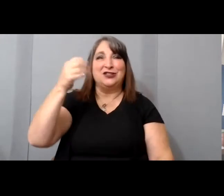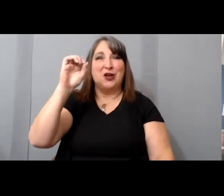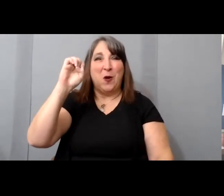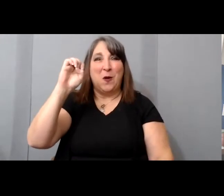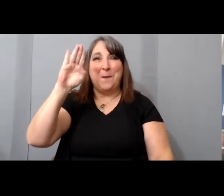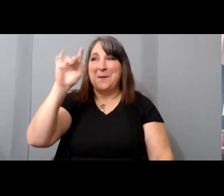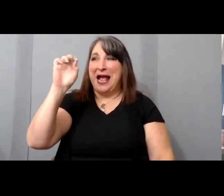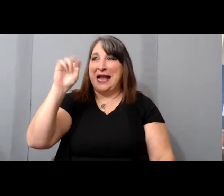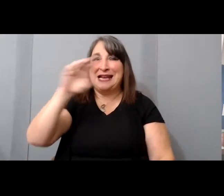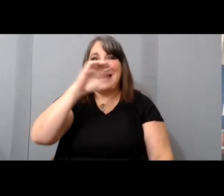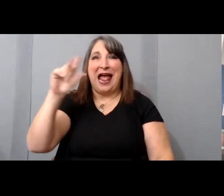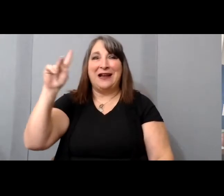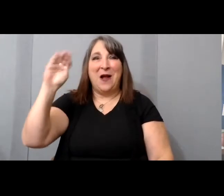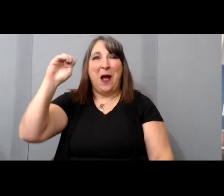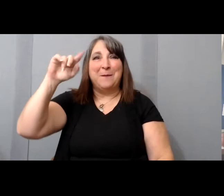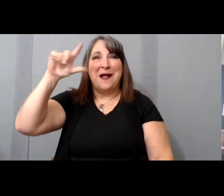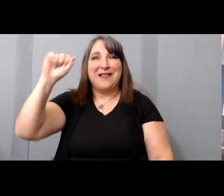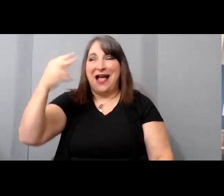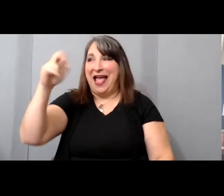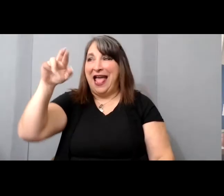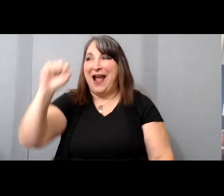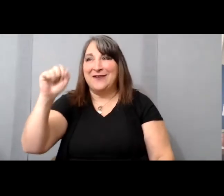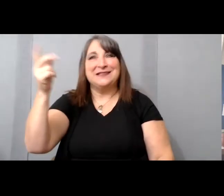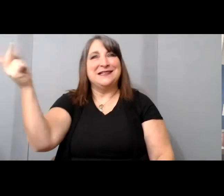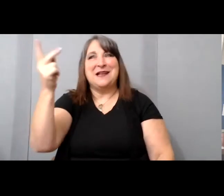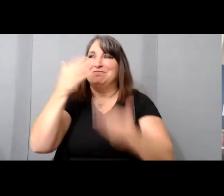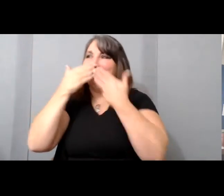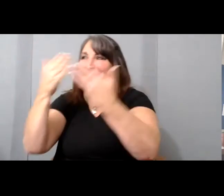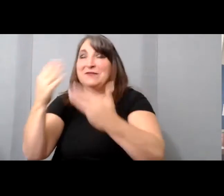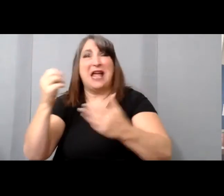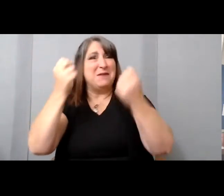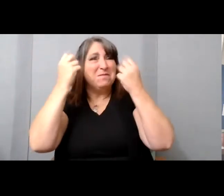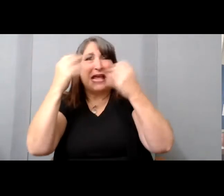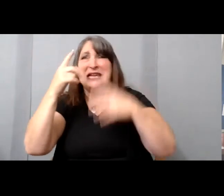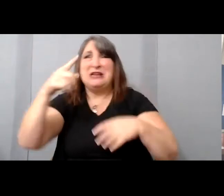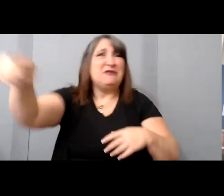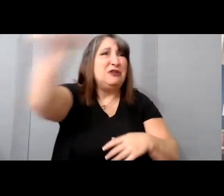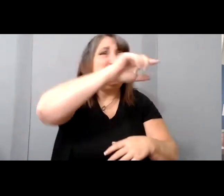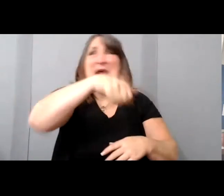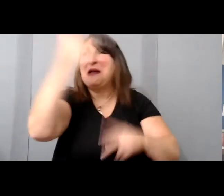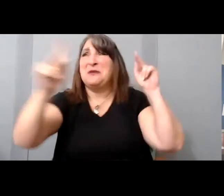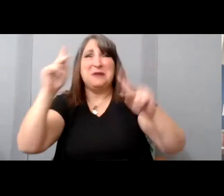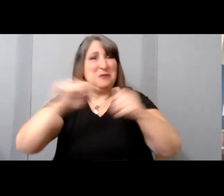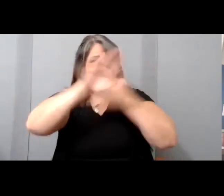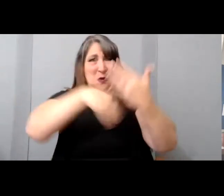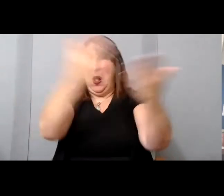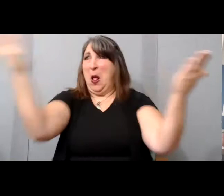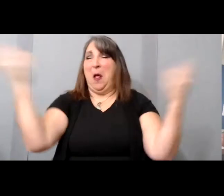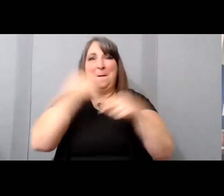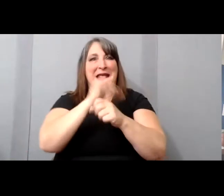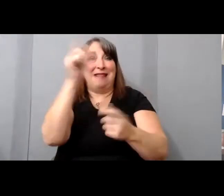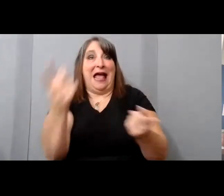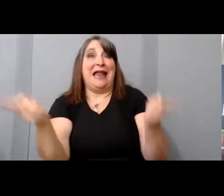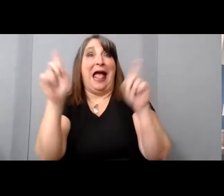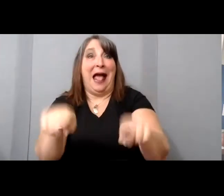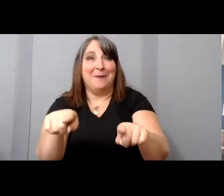Harris. All of you, many of you, and so many others made that happen. And so it really is a moment for us to